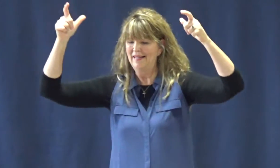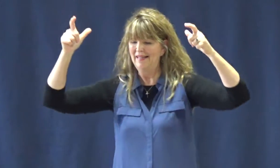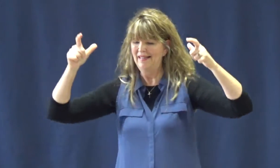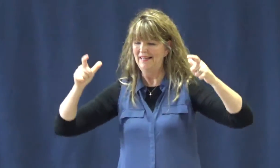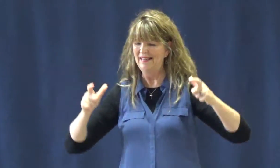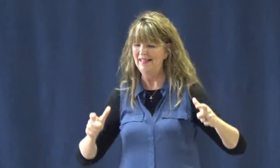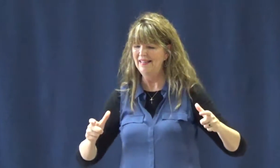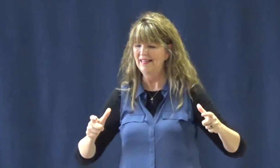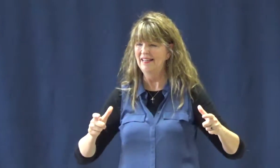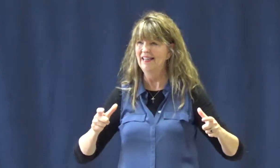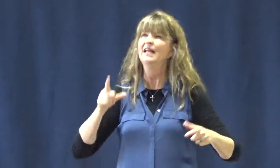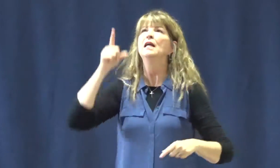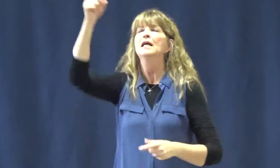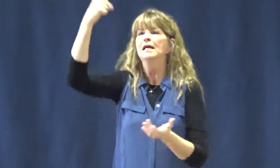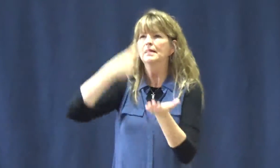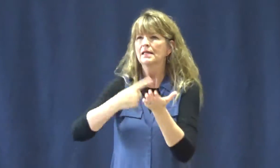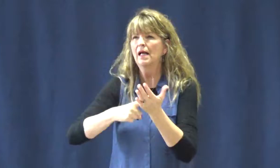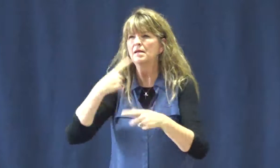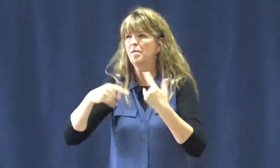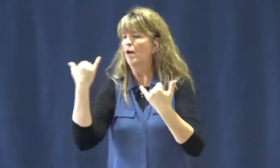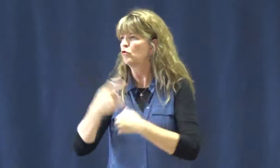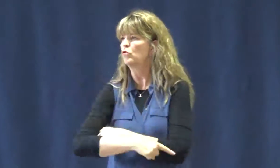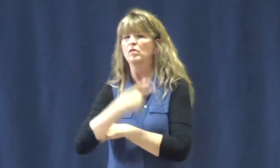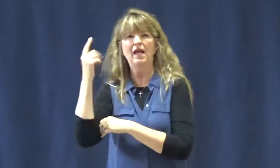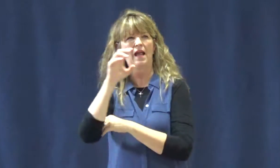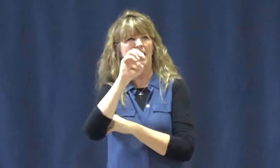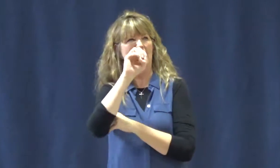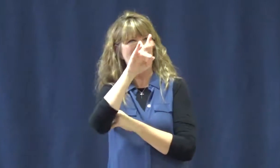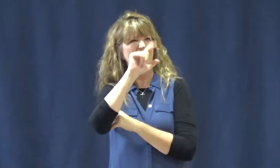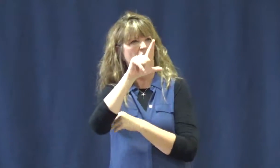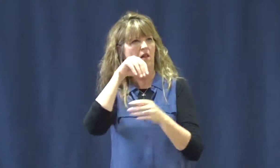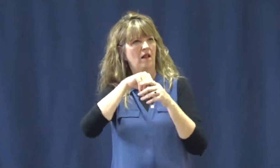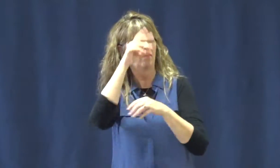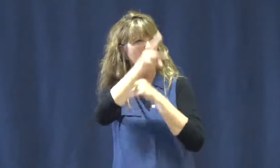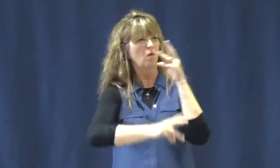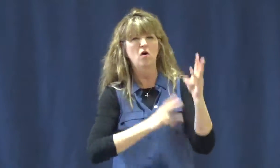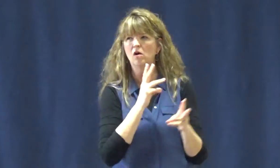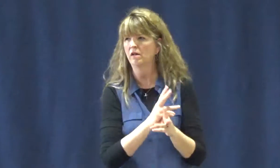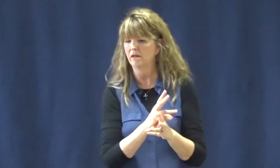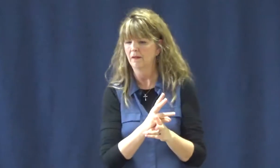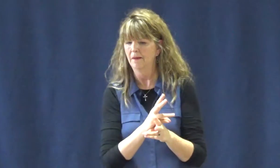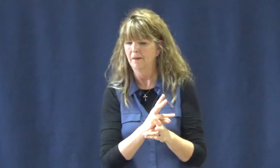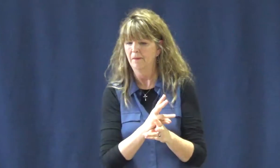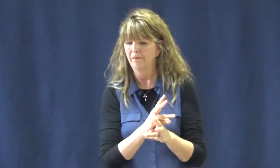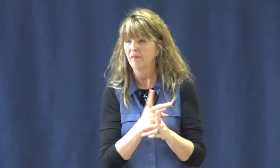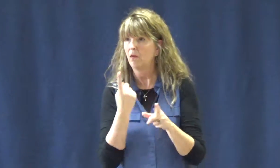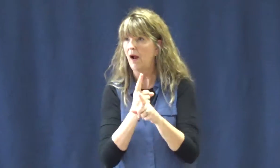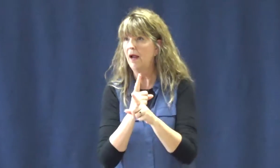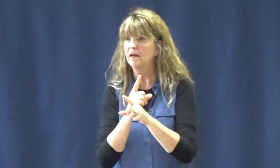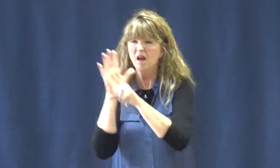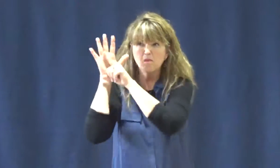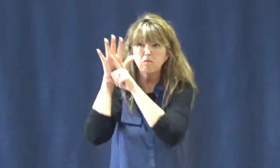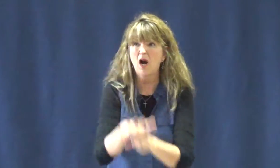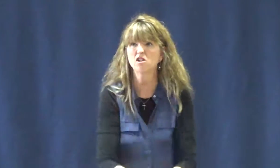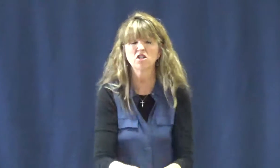his kingdom coming here to earth. He discussed about present day evil in the world,